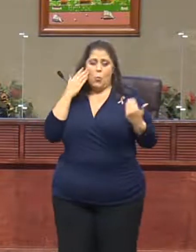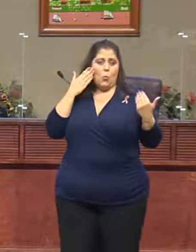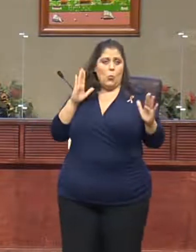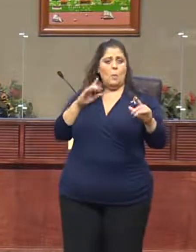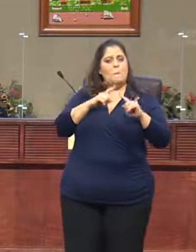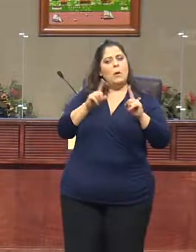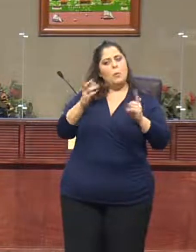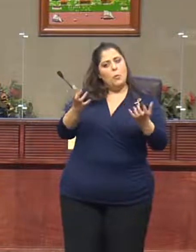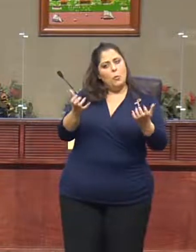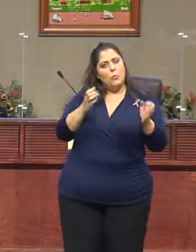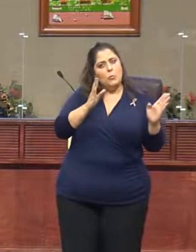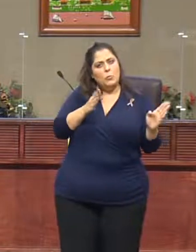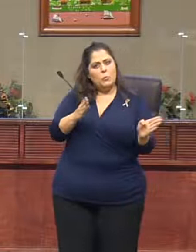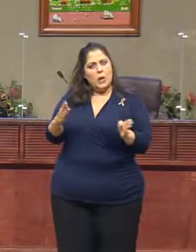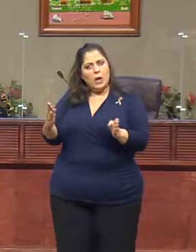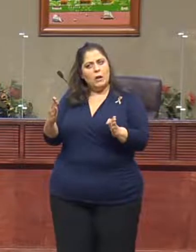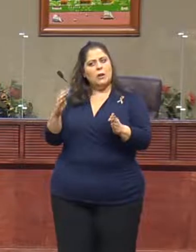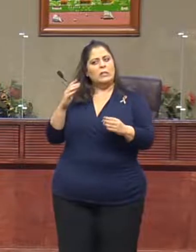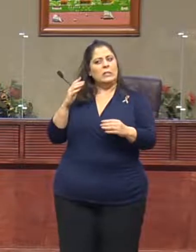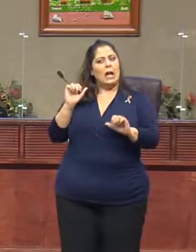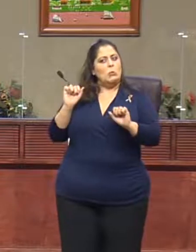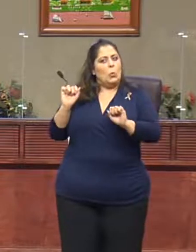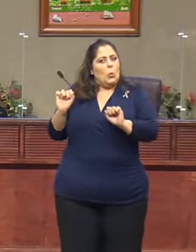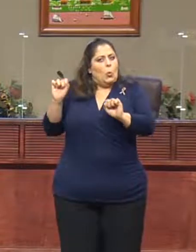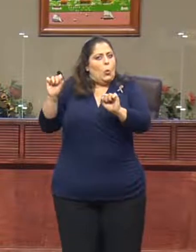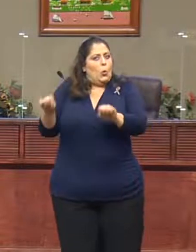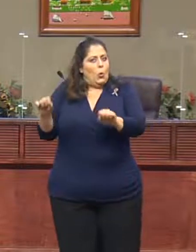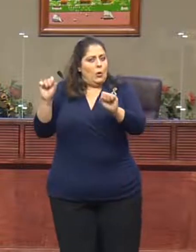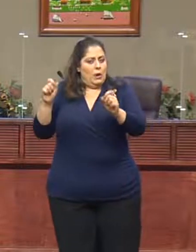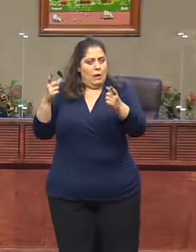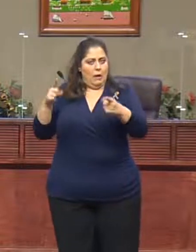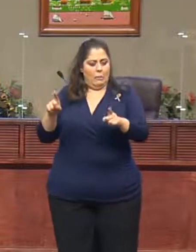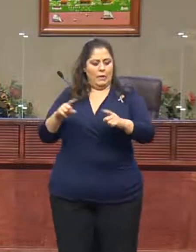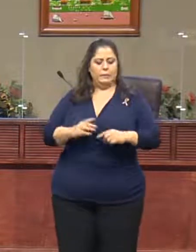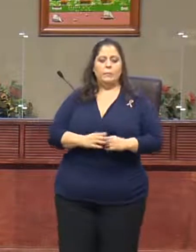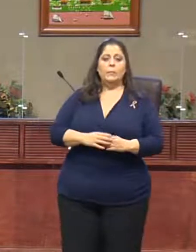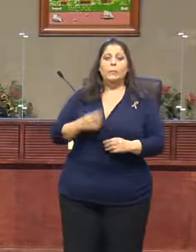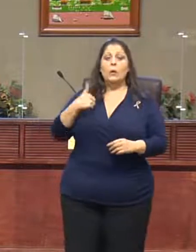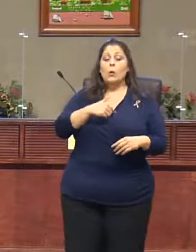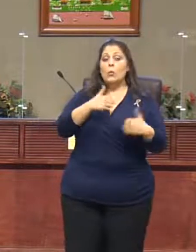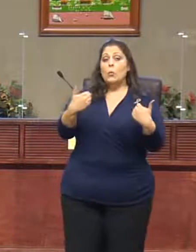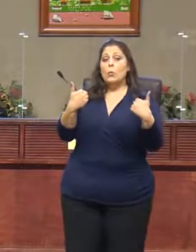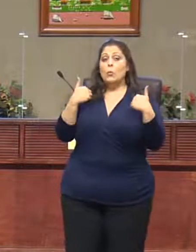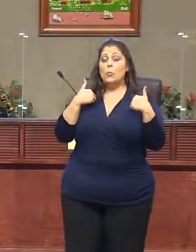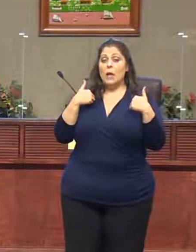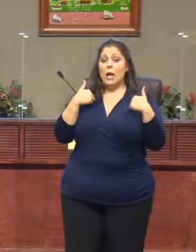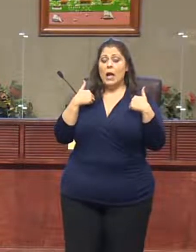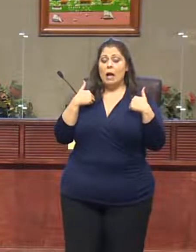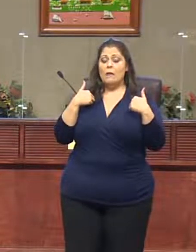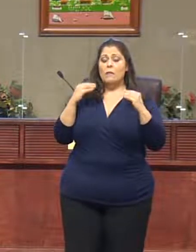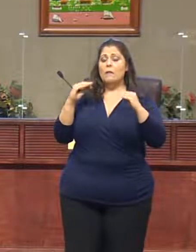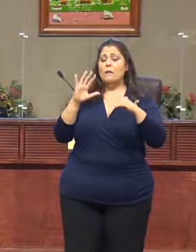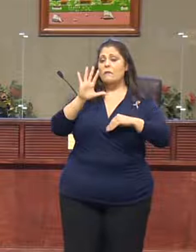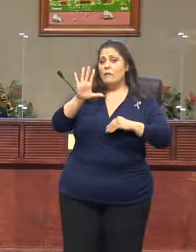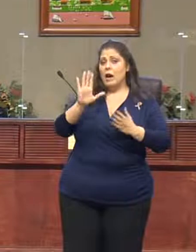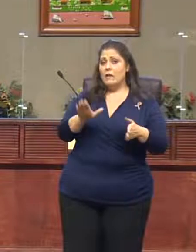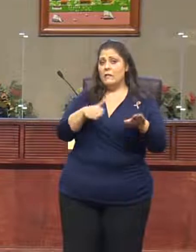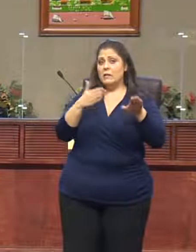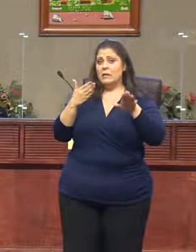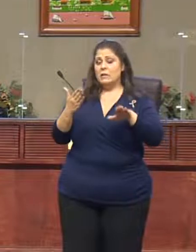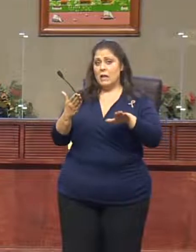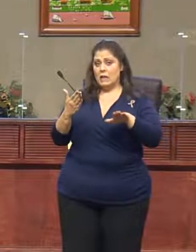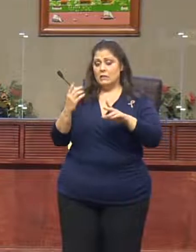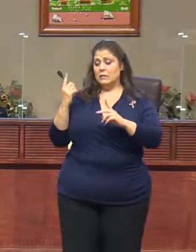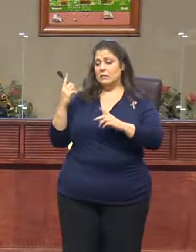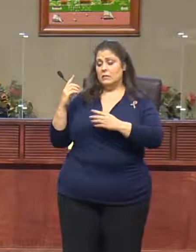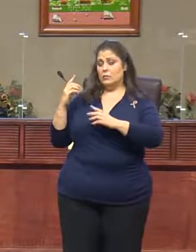prepare for all the options. We have additional 5 deaths reported since we talked